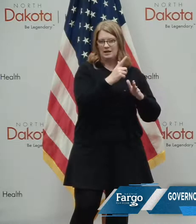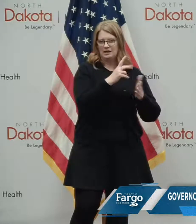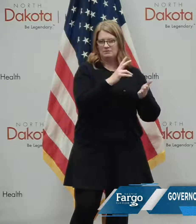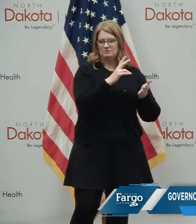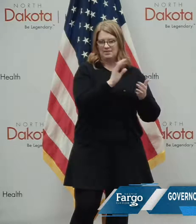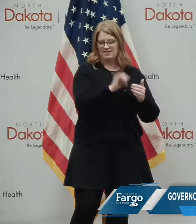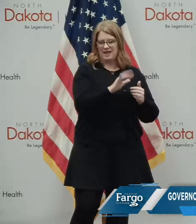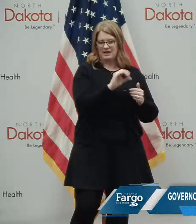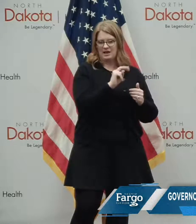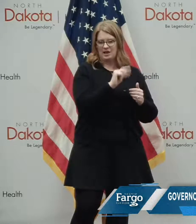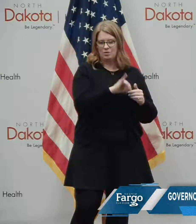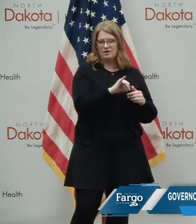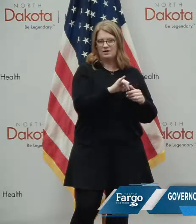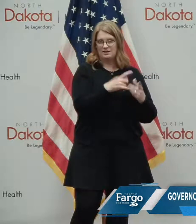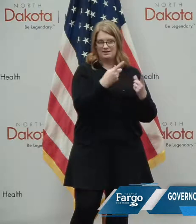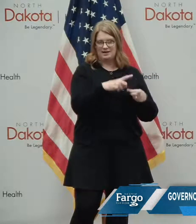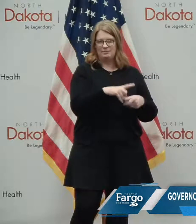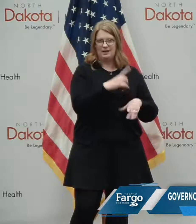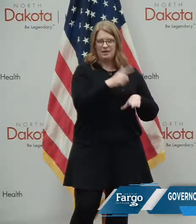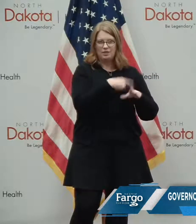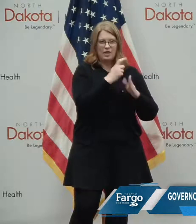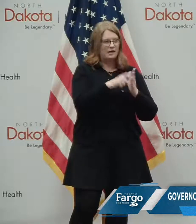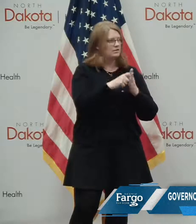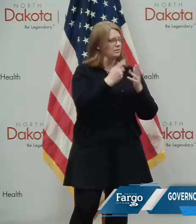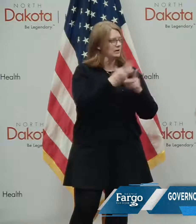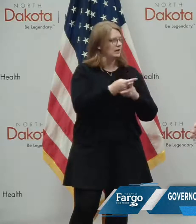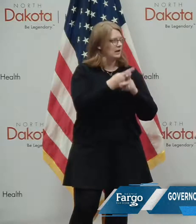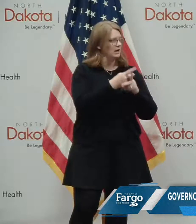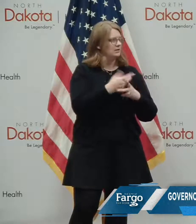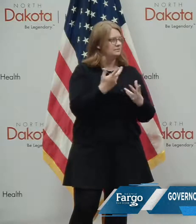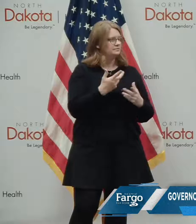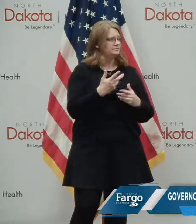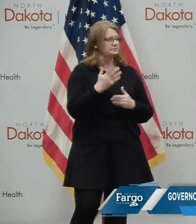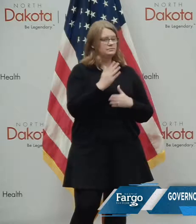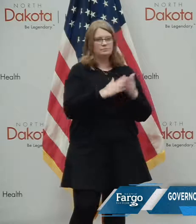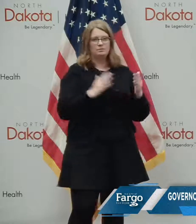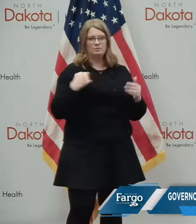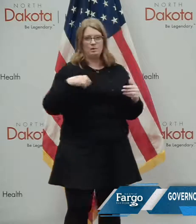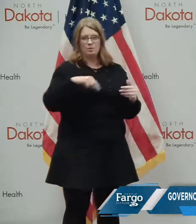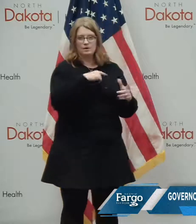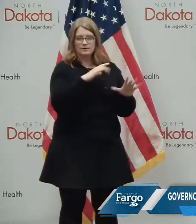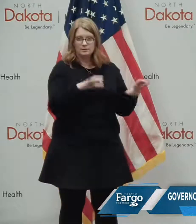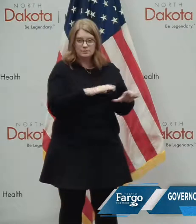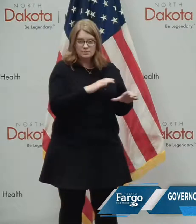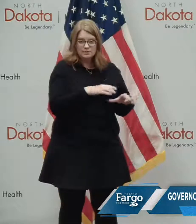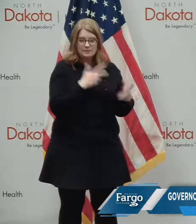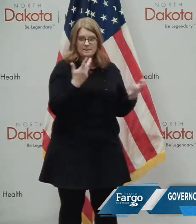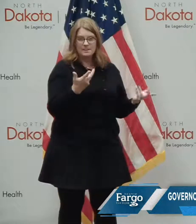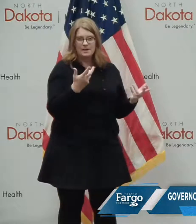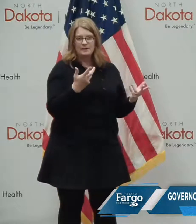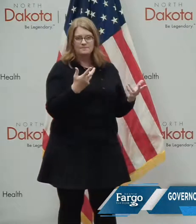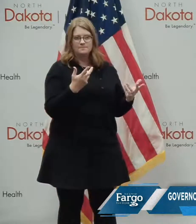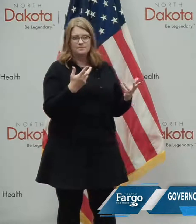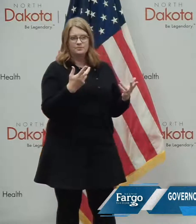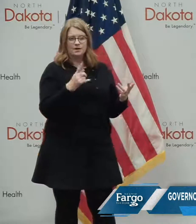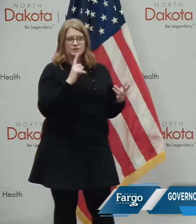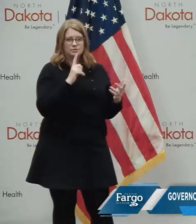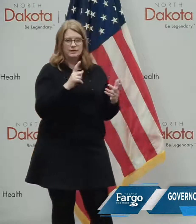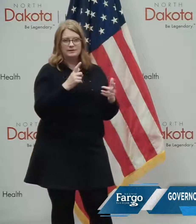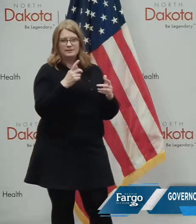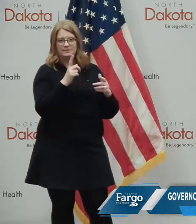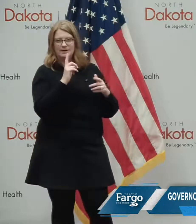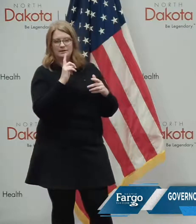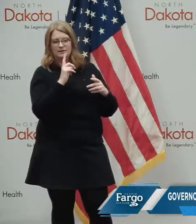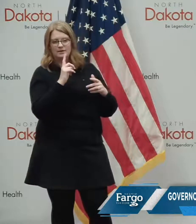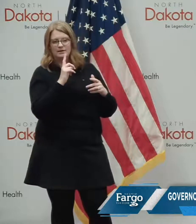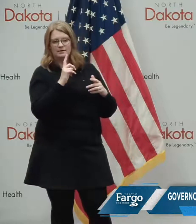county. So then it's part of what we're doing for long-term care is making sure that we're actually fighting the right fight in the